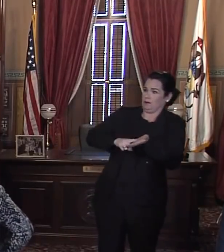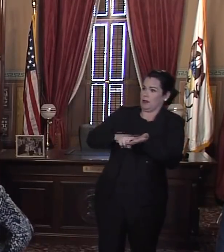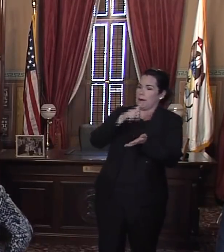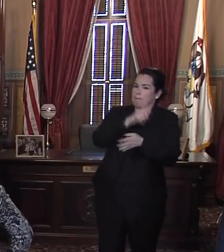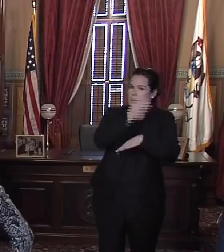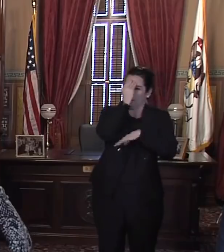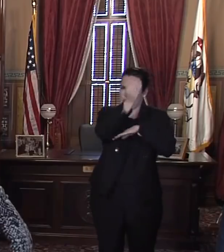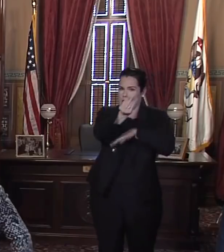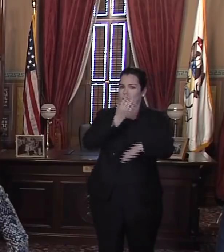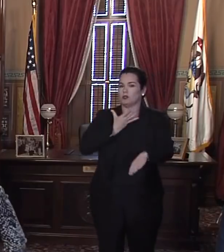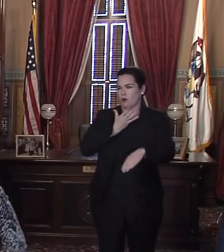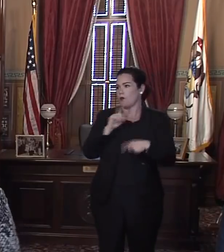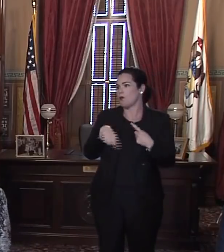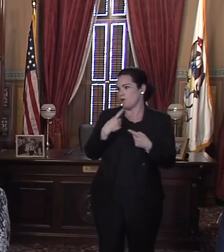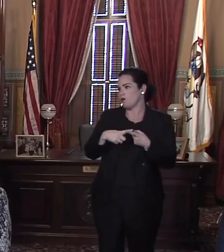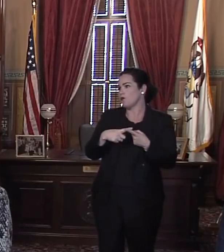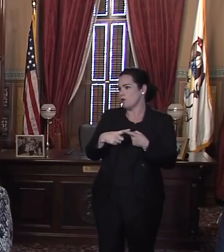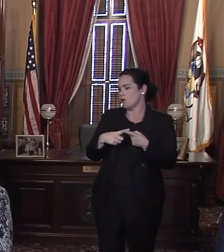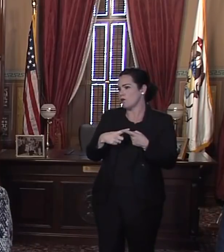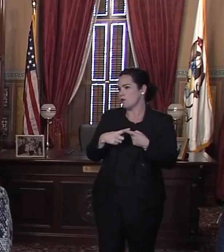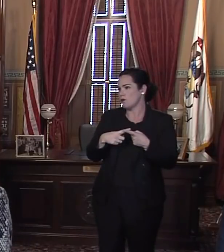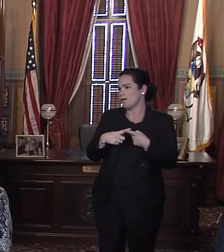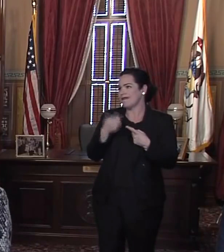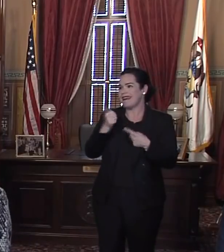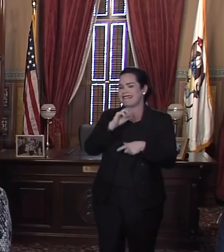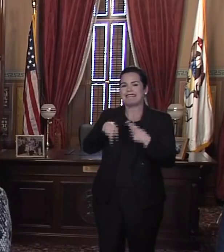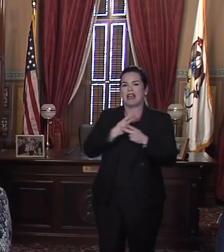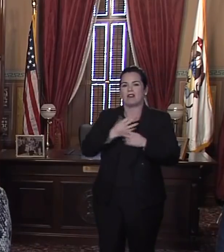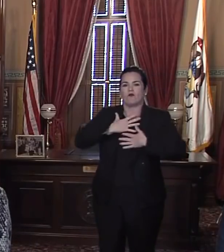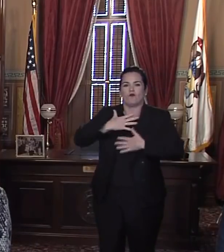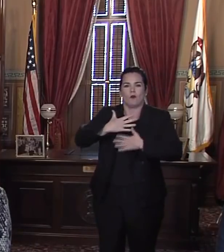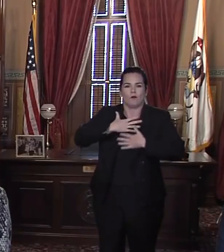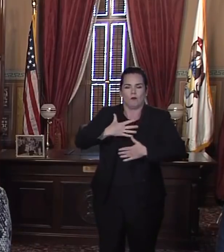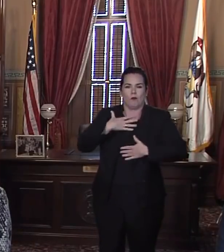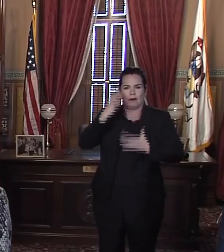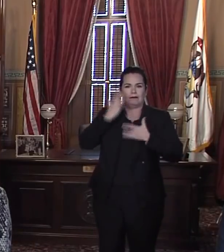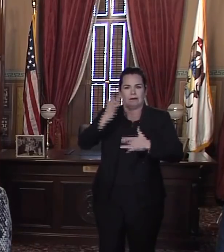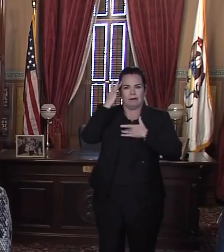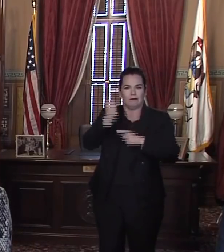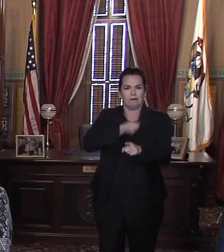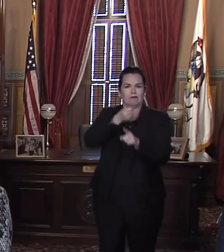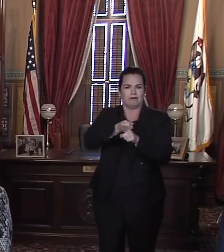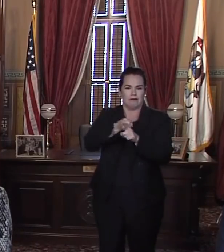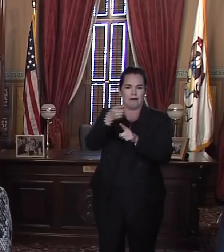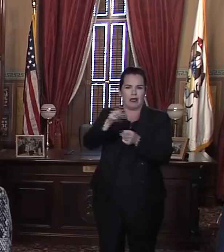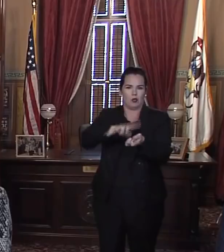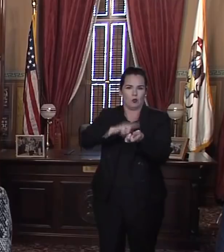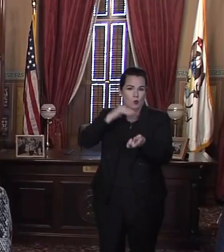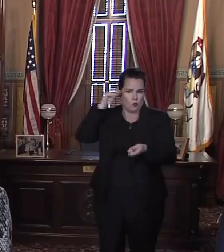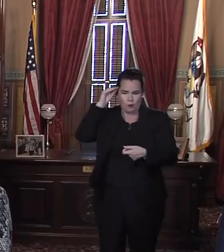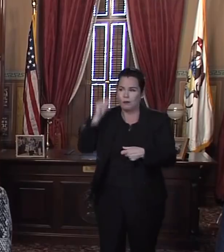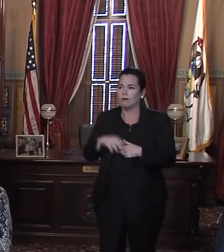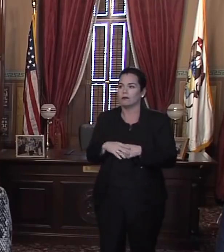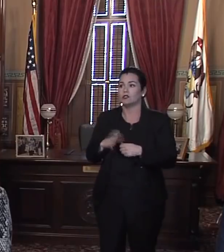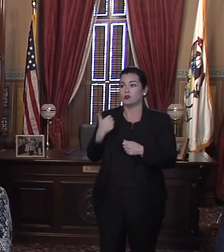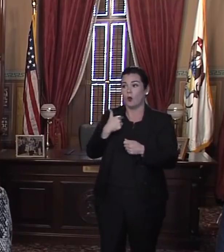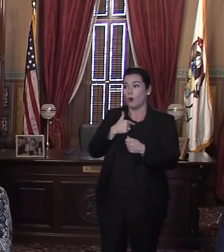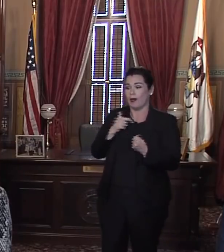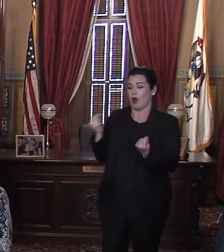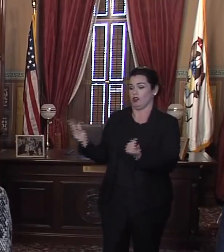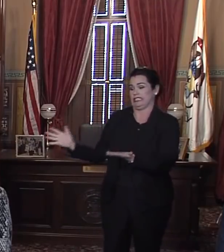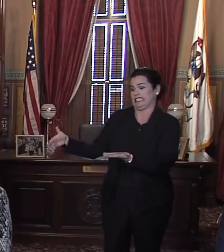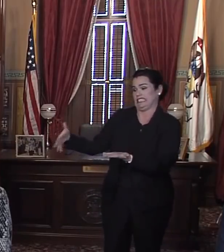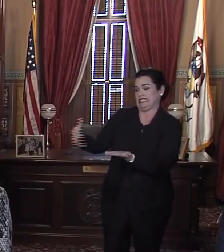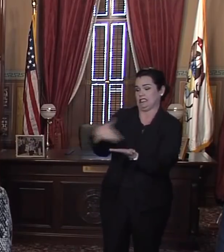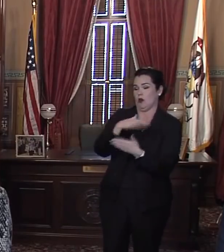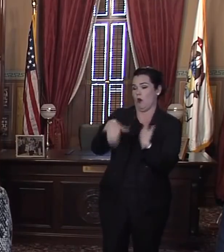the state when they do have any respiratory diseases at those congregate care facilities. And so we are working to make sure we get that data